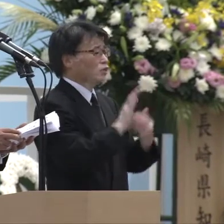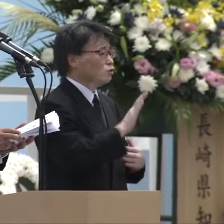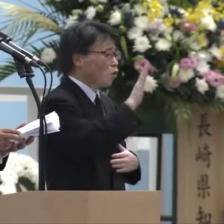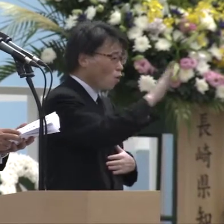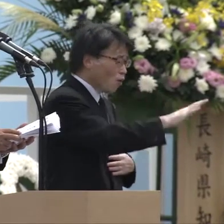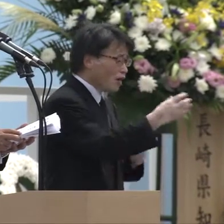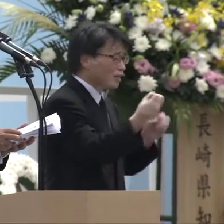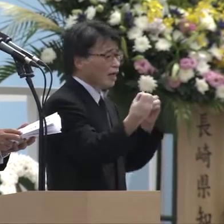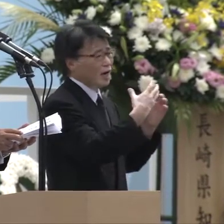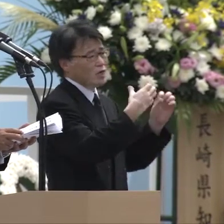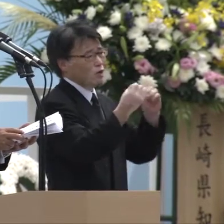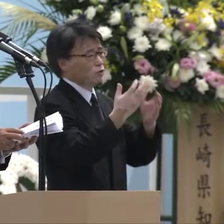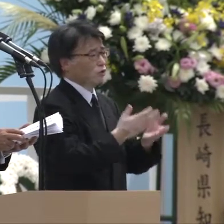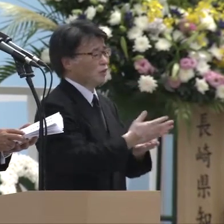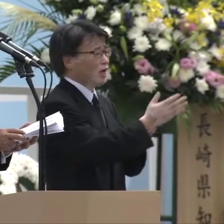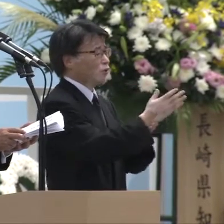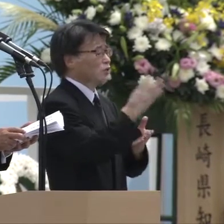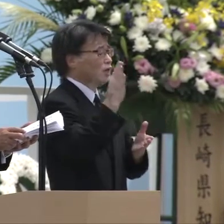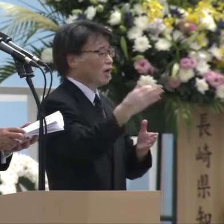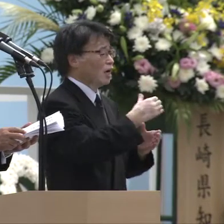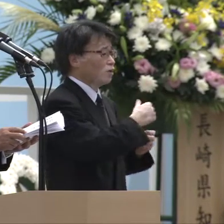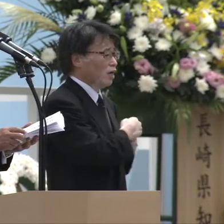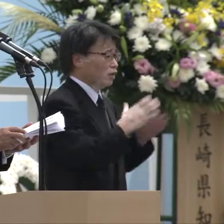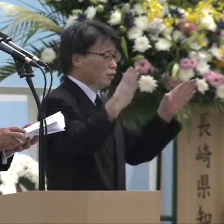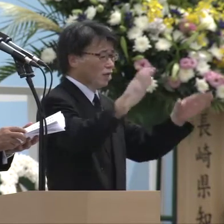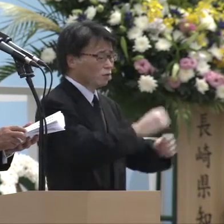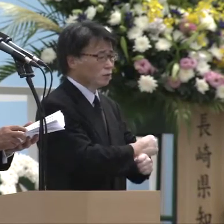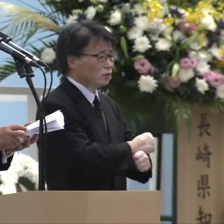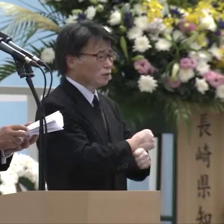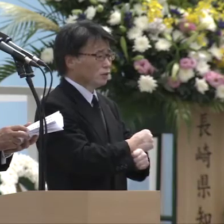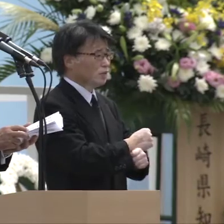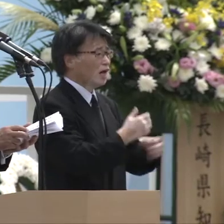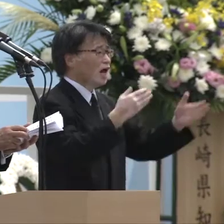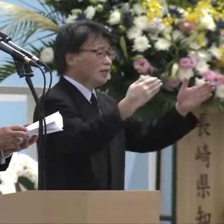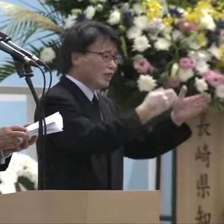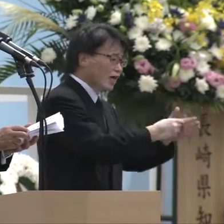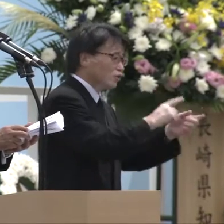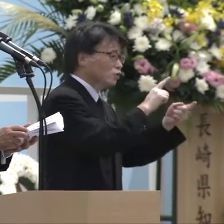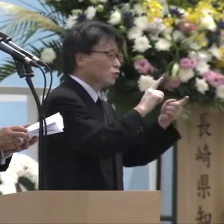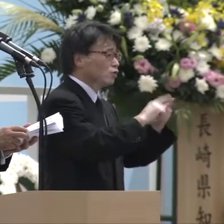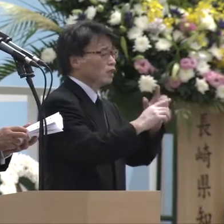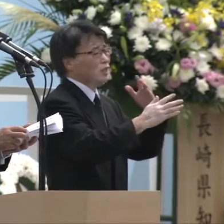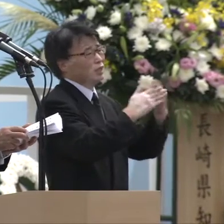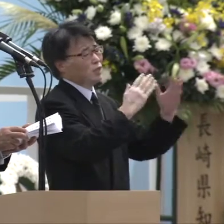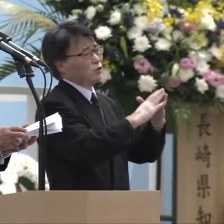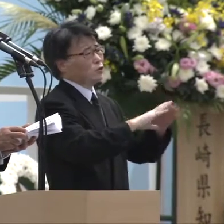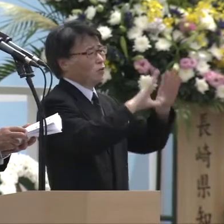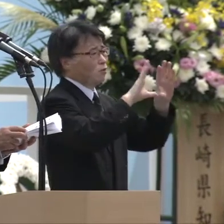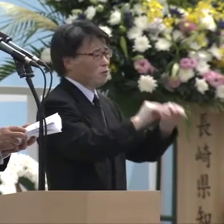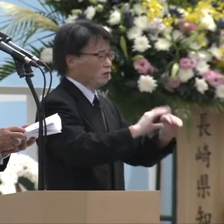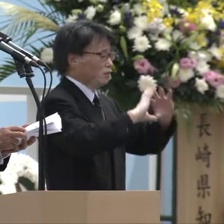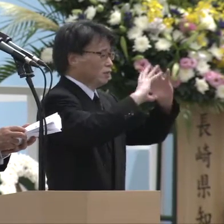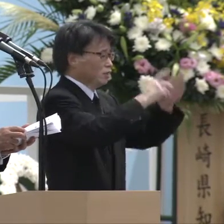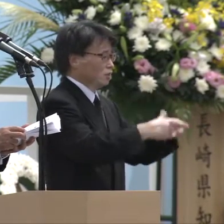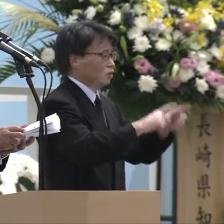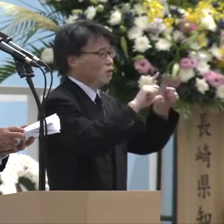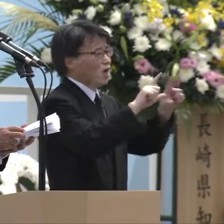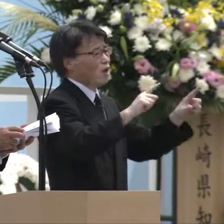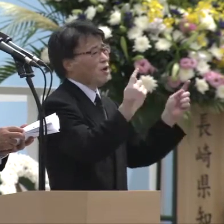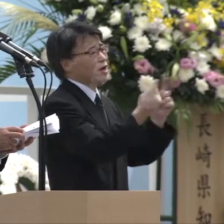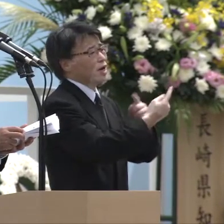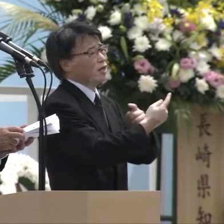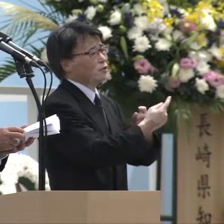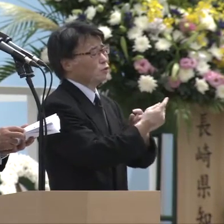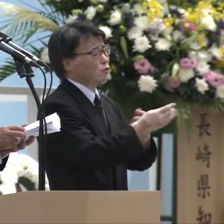of Hibakusha and abolish nuclear weapons and ultimately eliminate war itself through dialogue